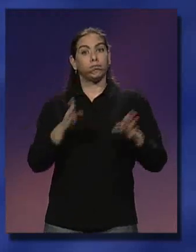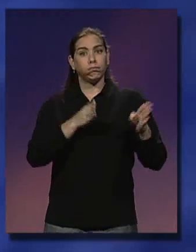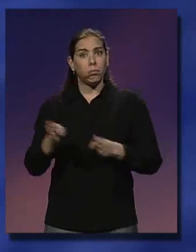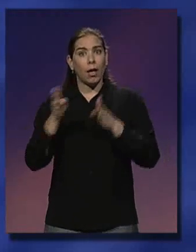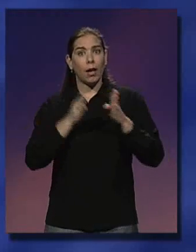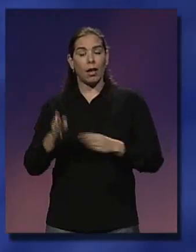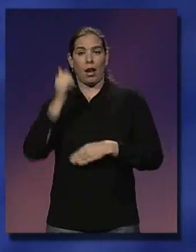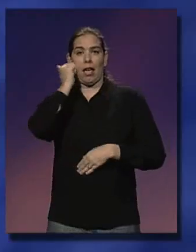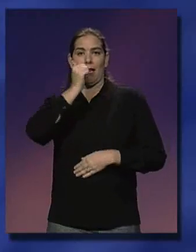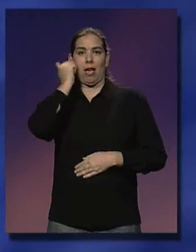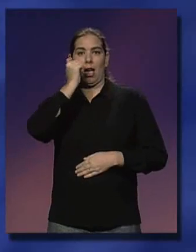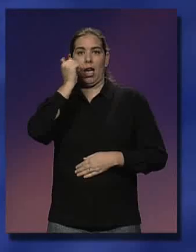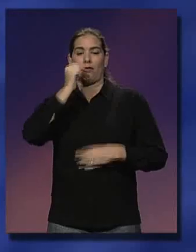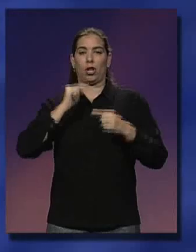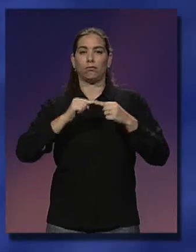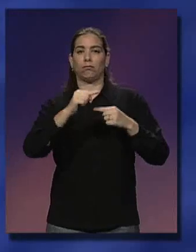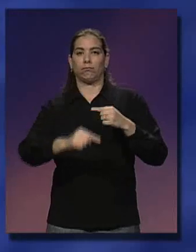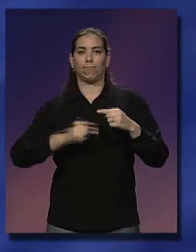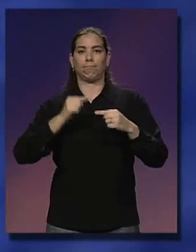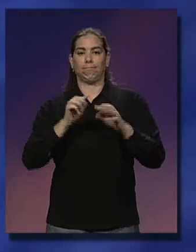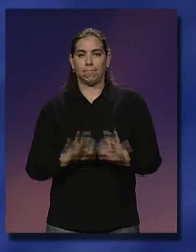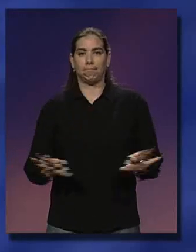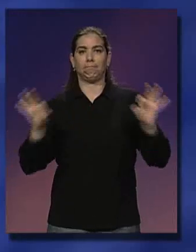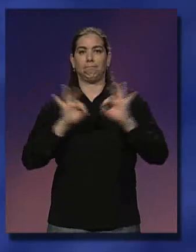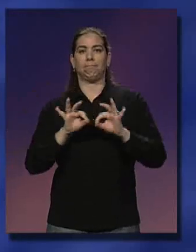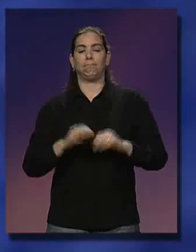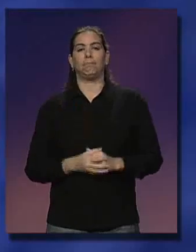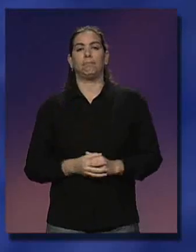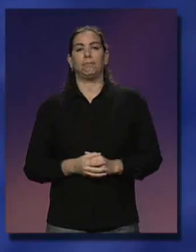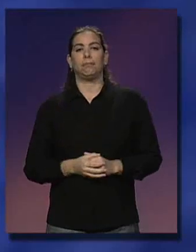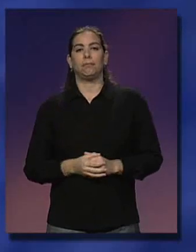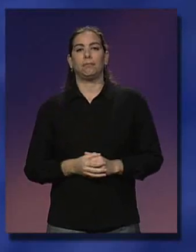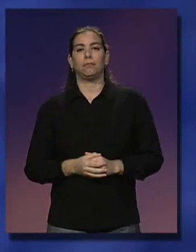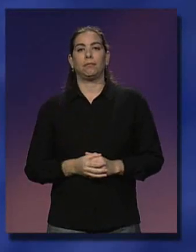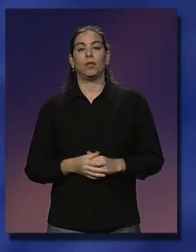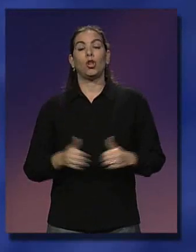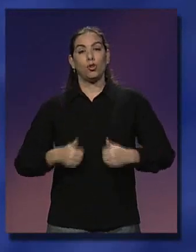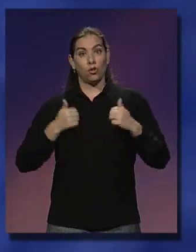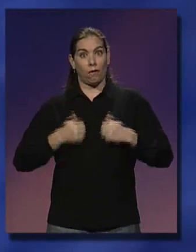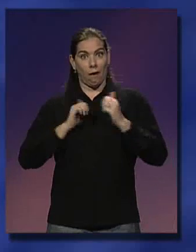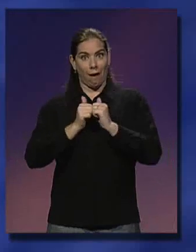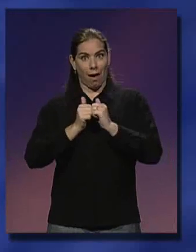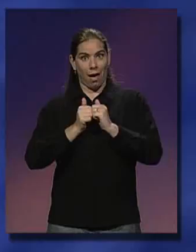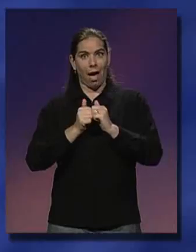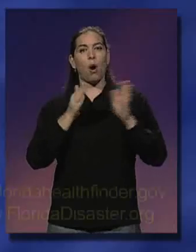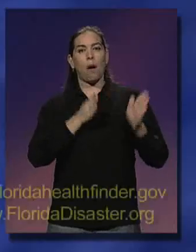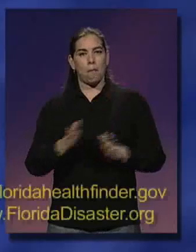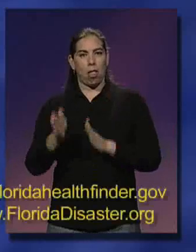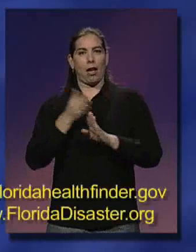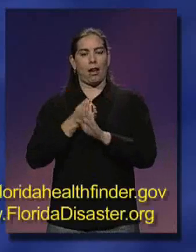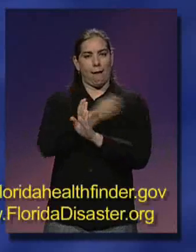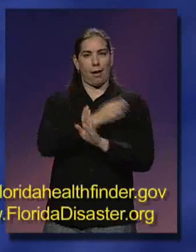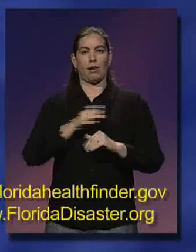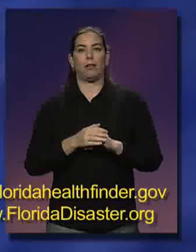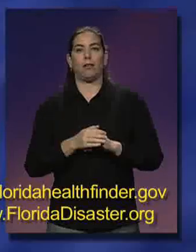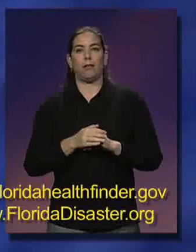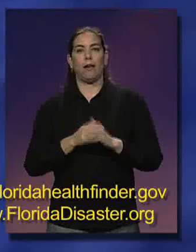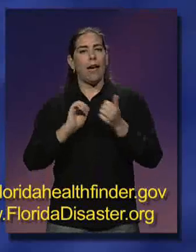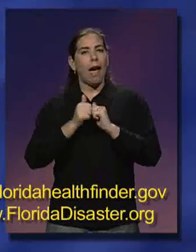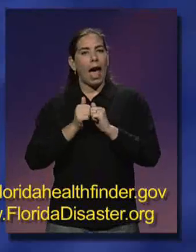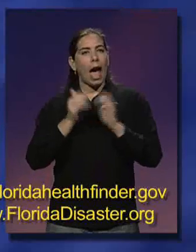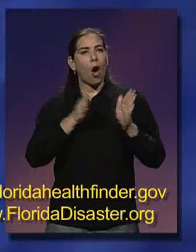good 365 days a year. Plan ahead to be a survivor. Learn more about planning